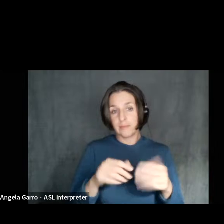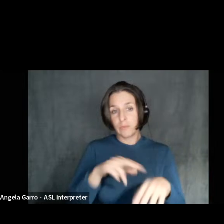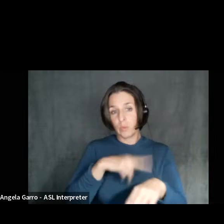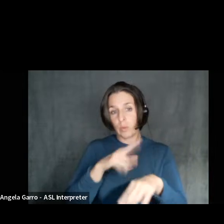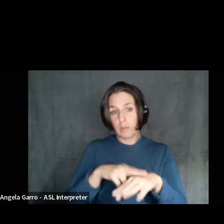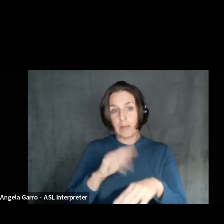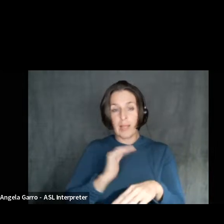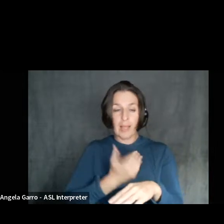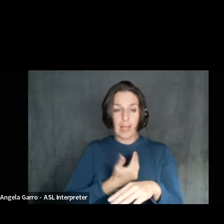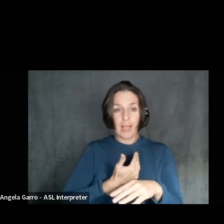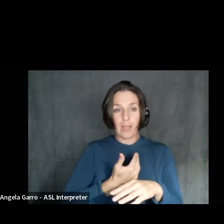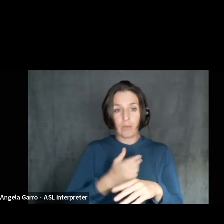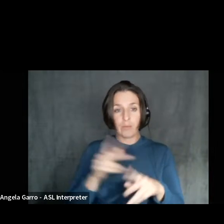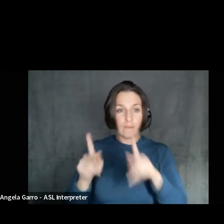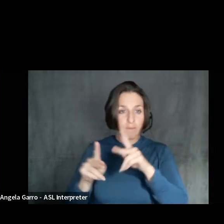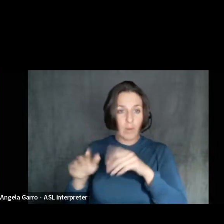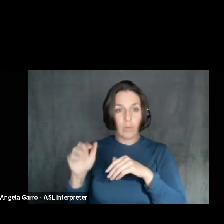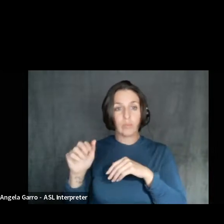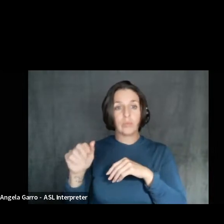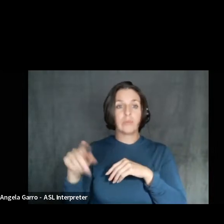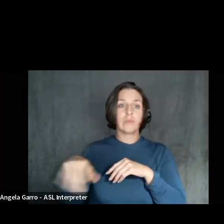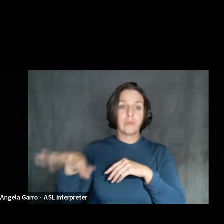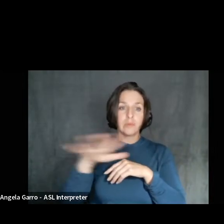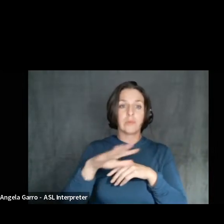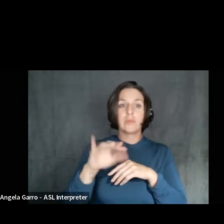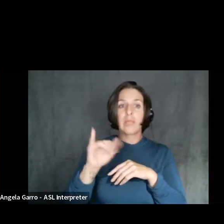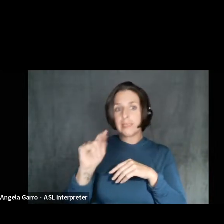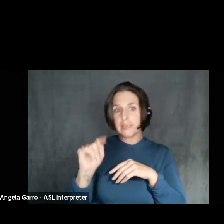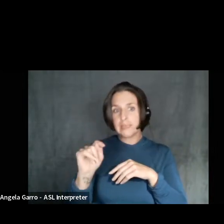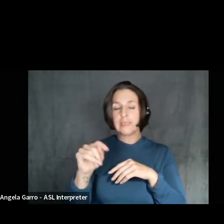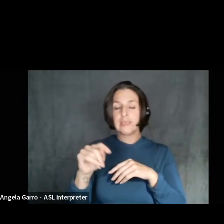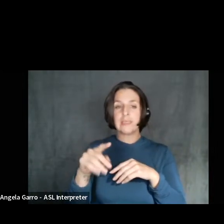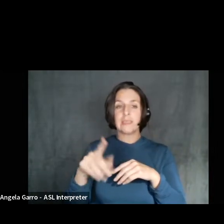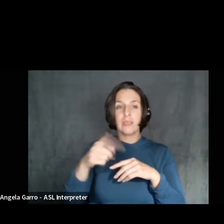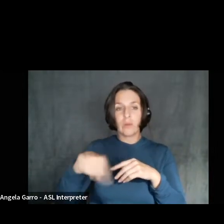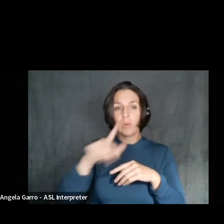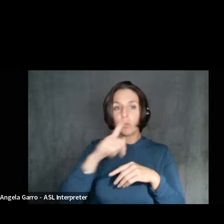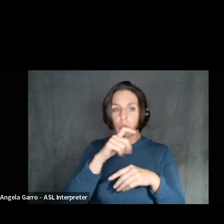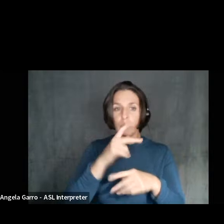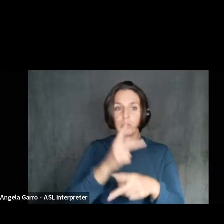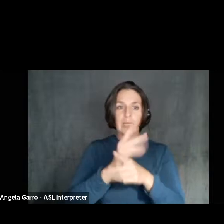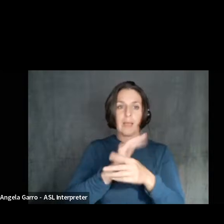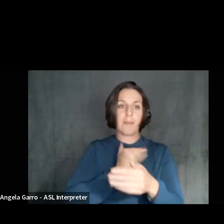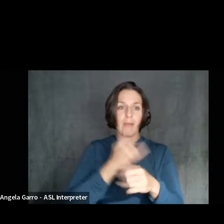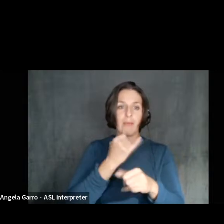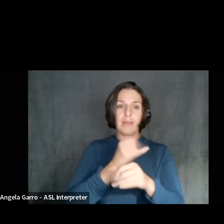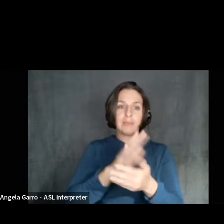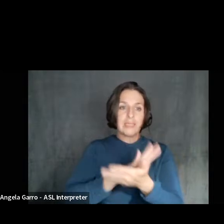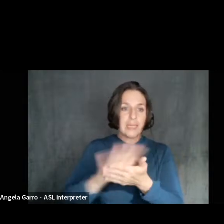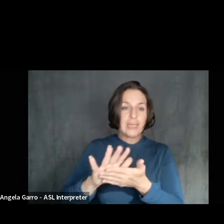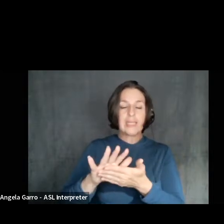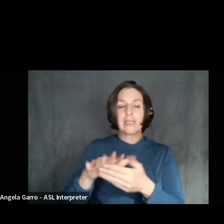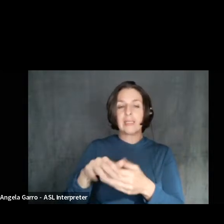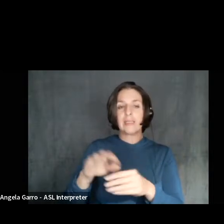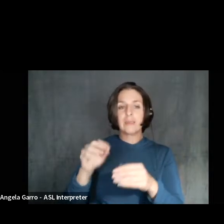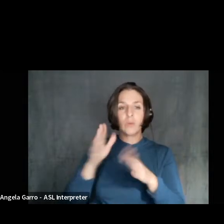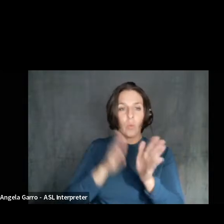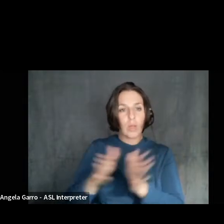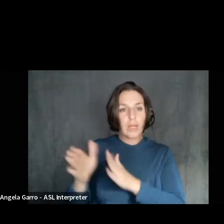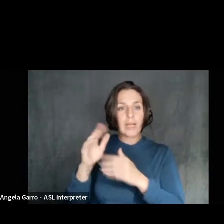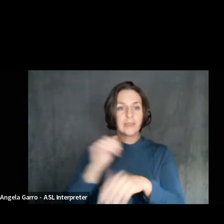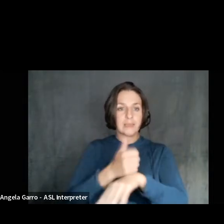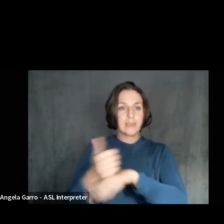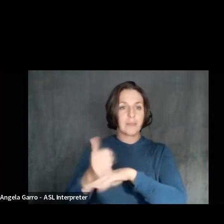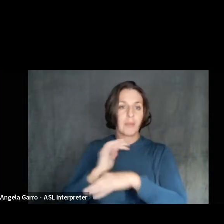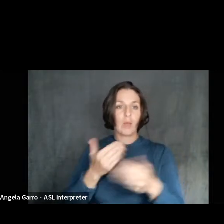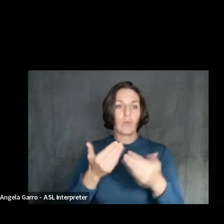folks and our folks that keep our campuses clean and organized and set up our room today. Thank